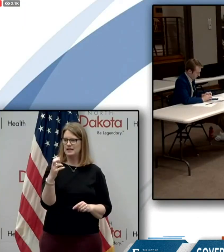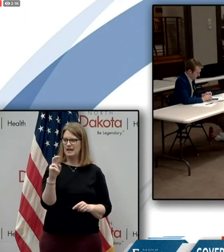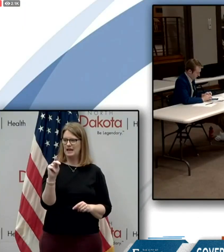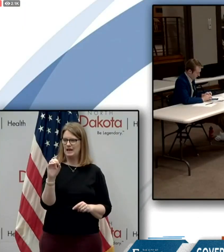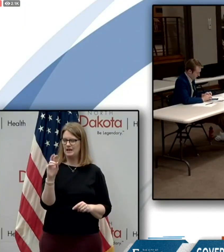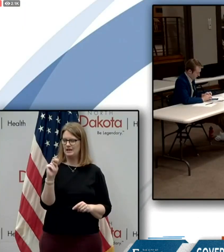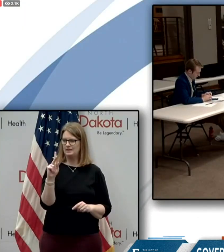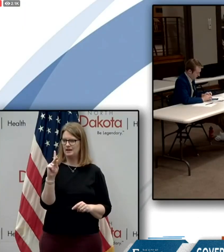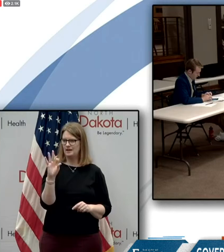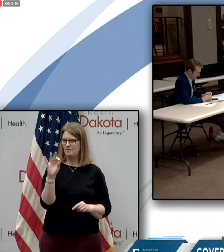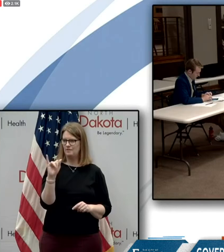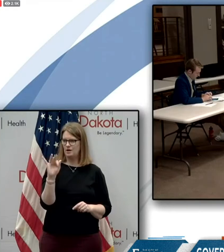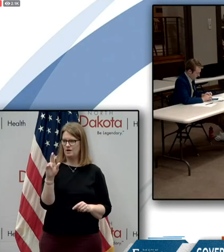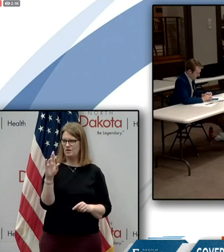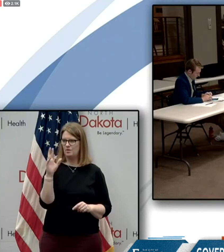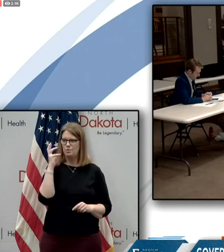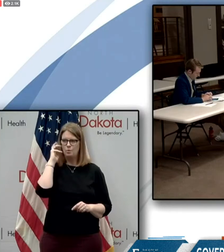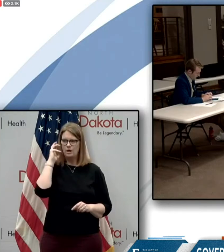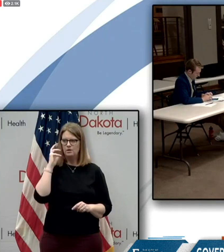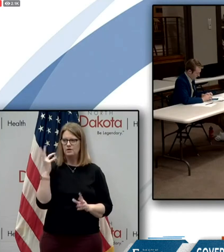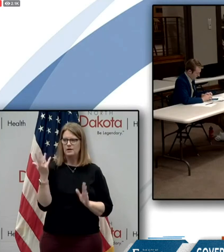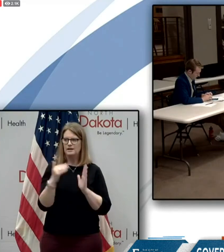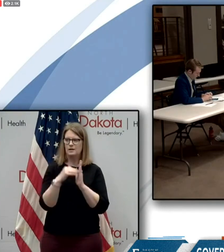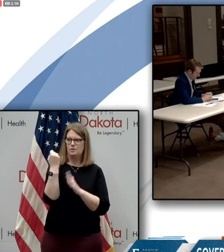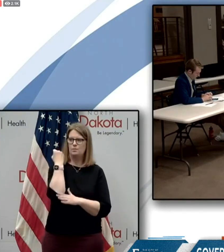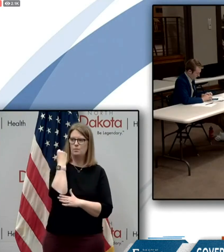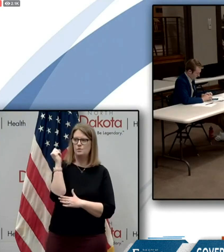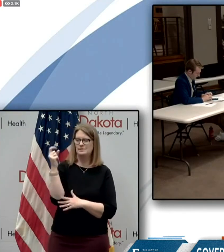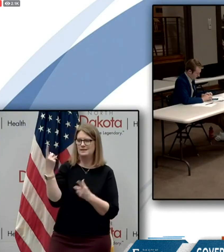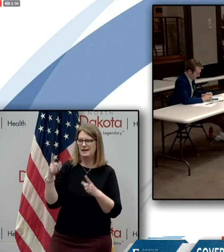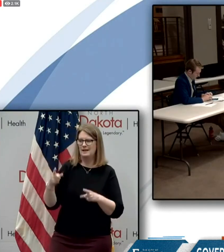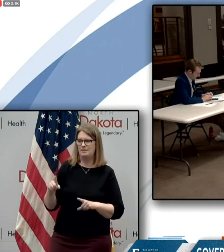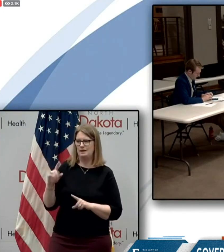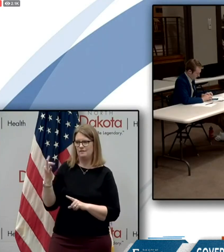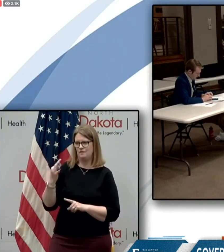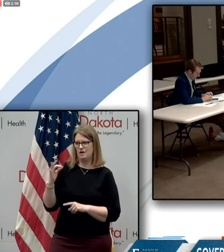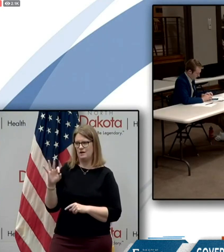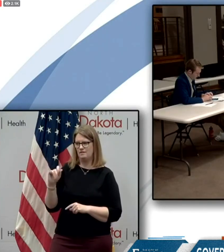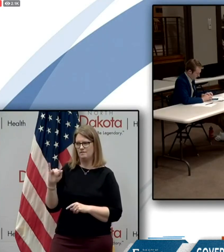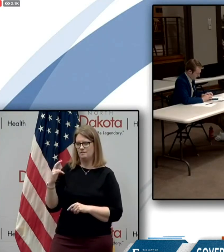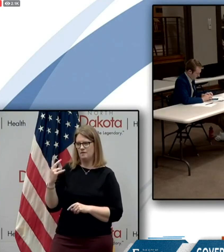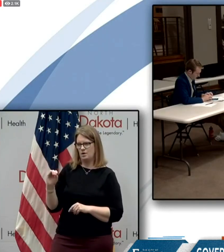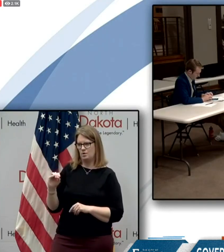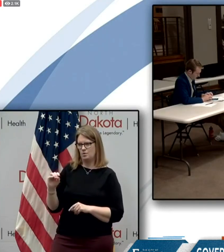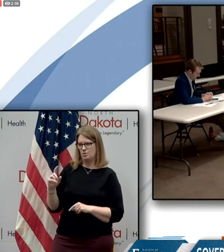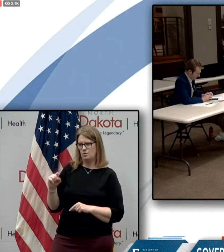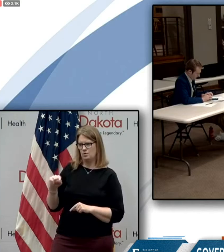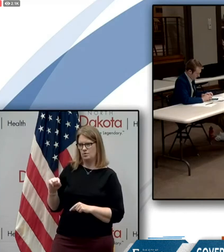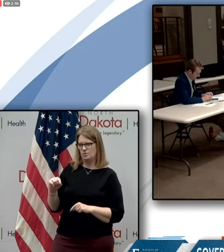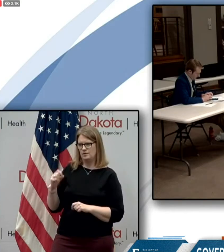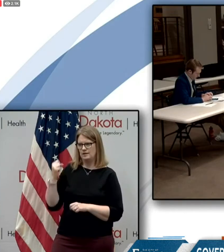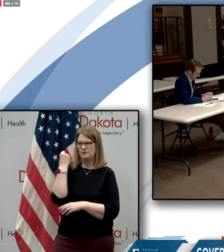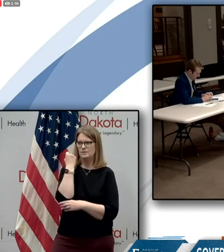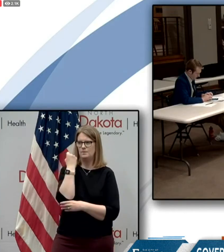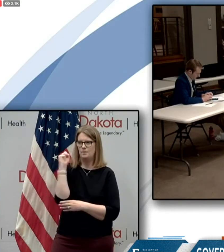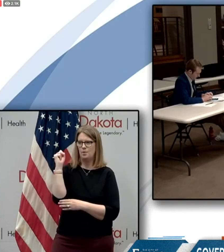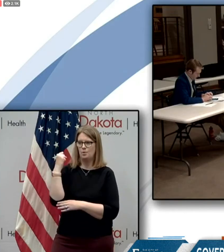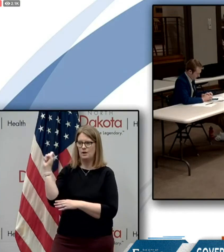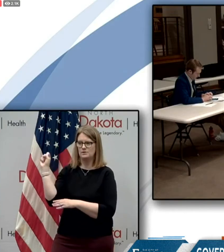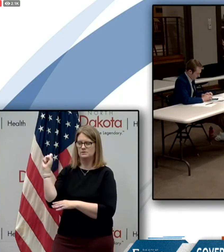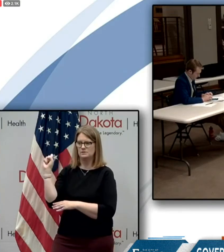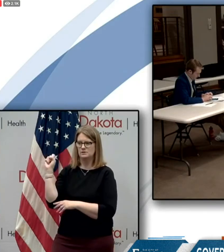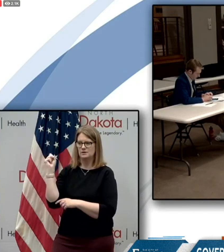WZFG, KFYR Radio. Another protest is happening Friday in Fargo. Since these protests have